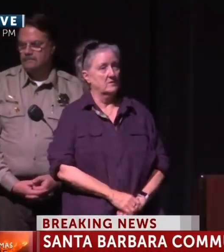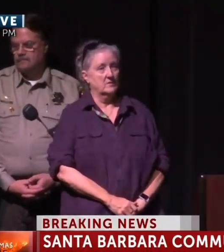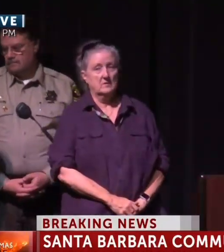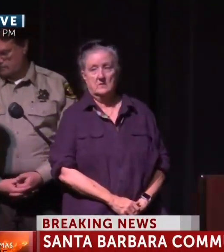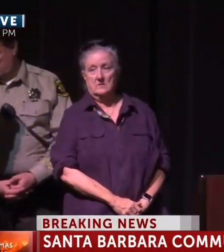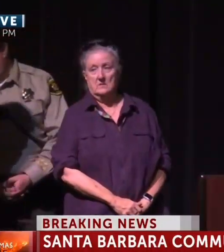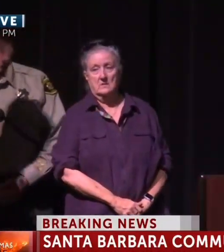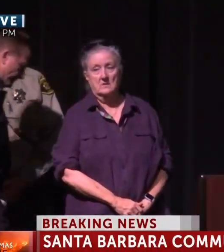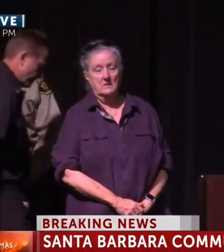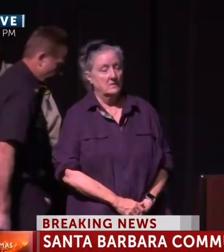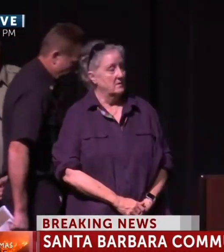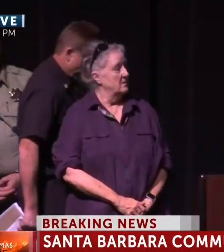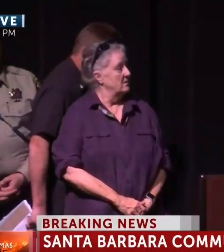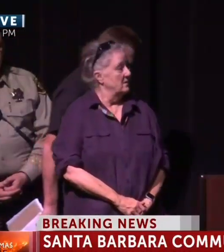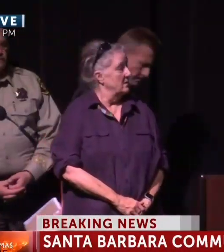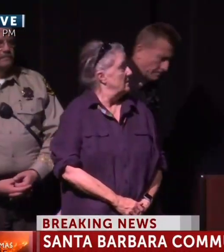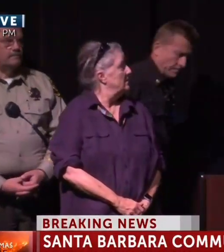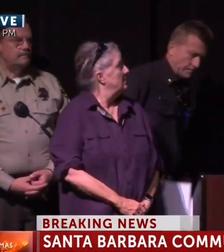Have you, yeah.